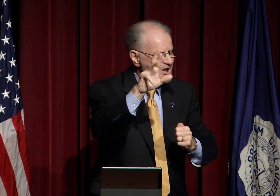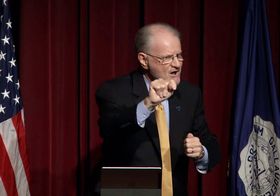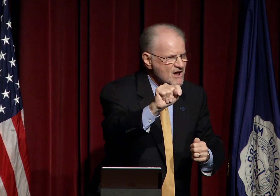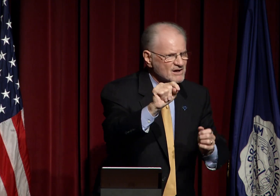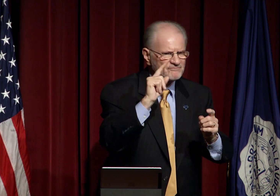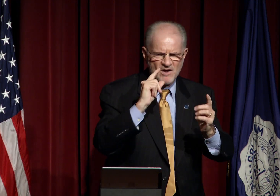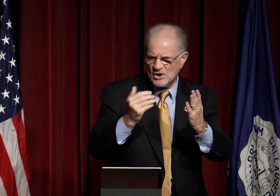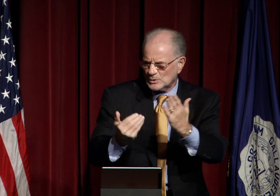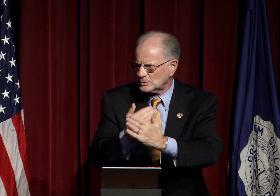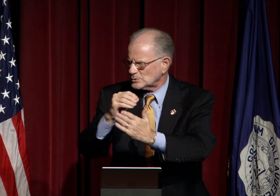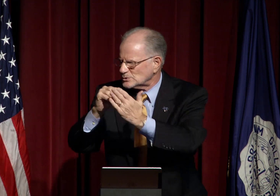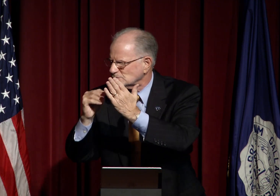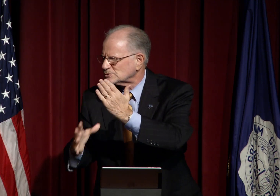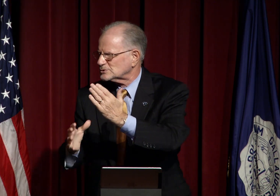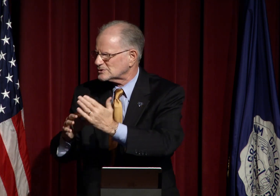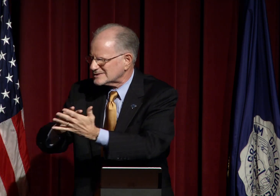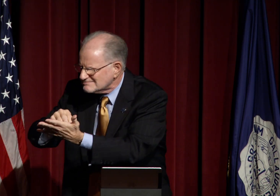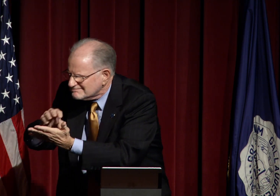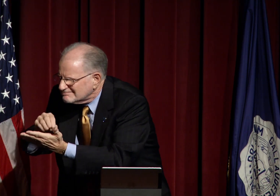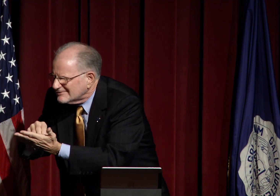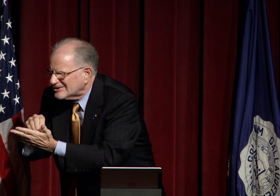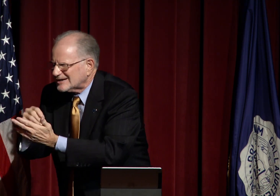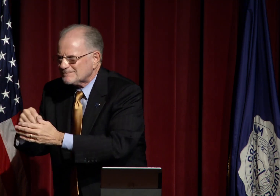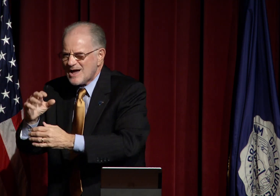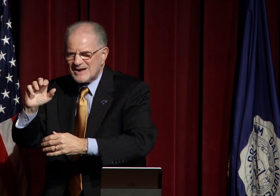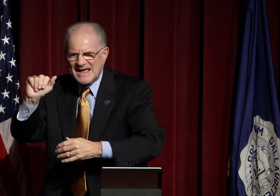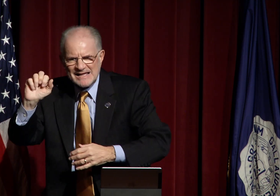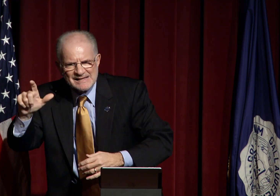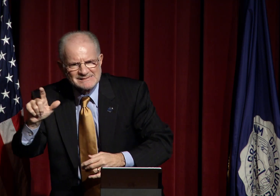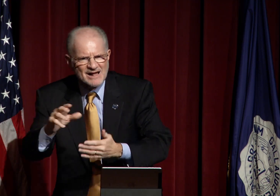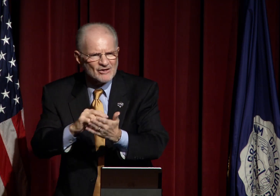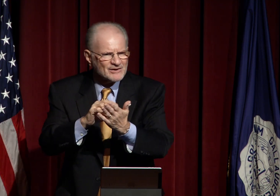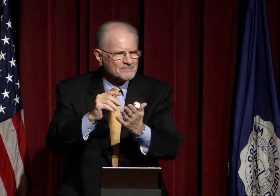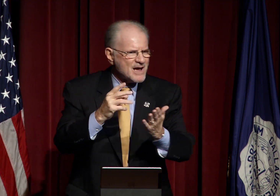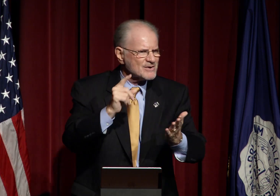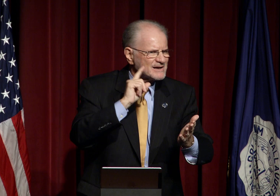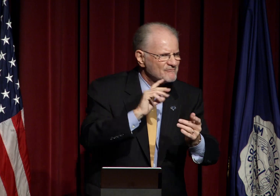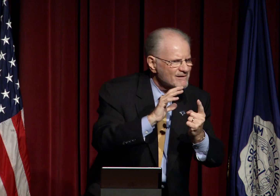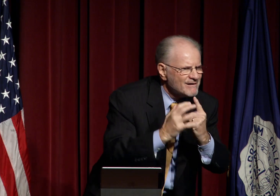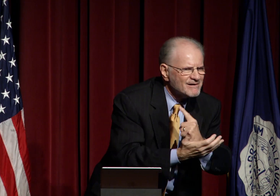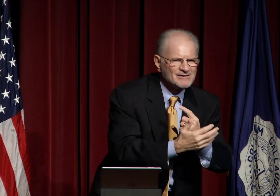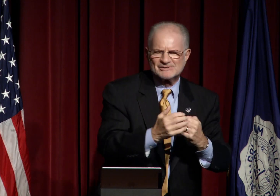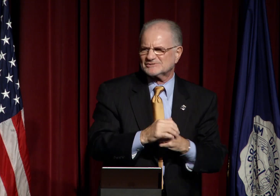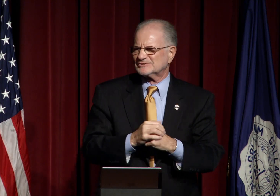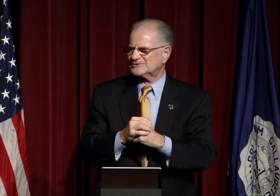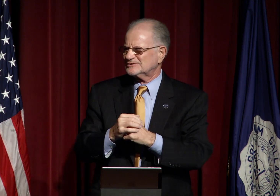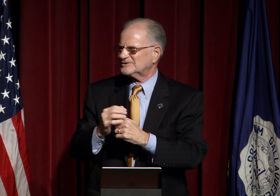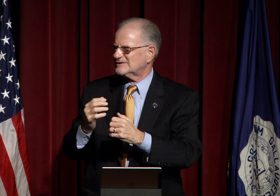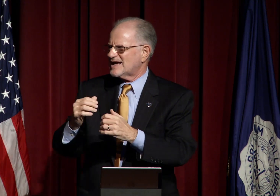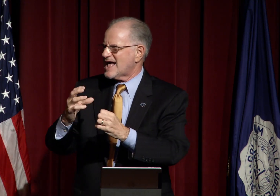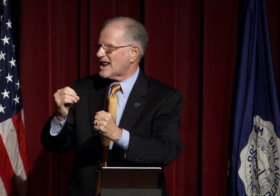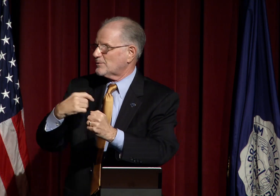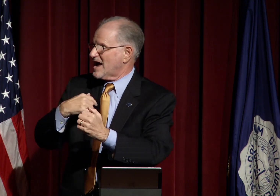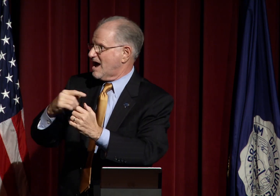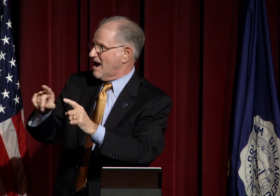We've had a number of wonderful programs over the summer, including the Jumpstart program for our new signers,